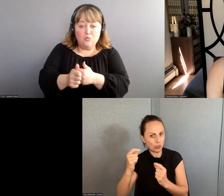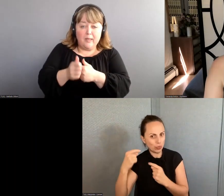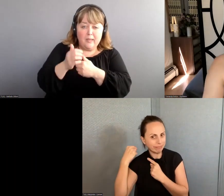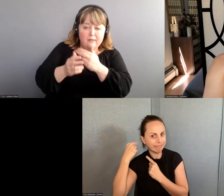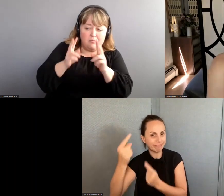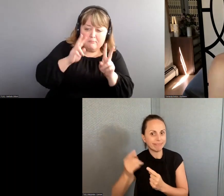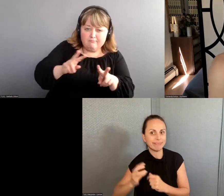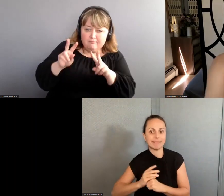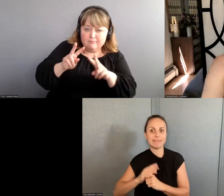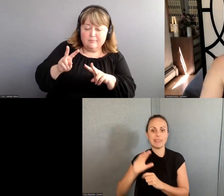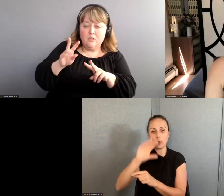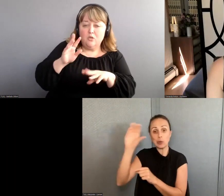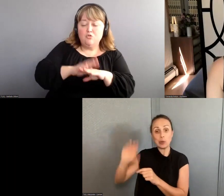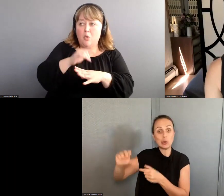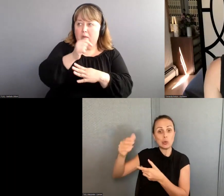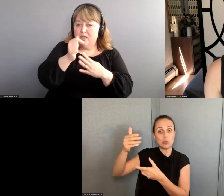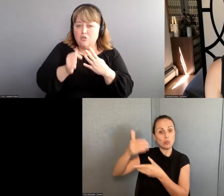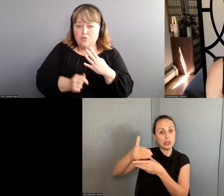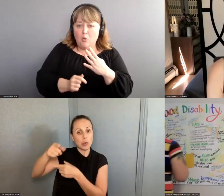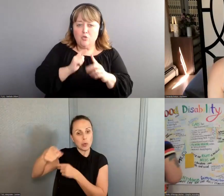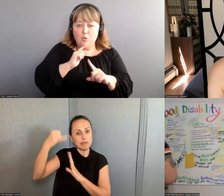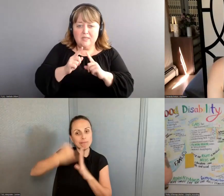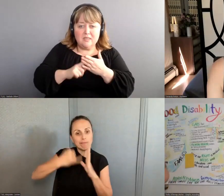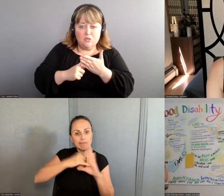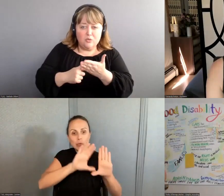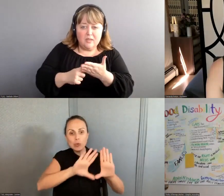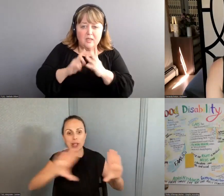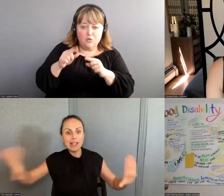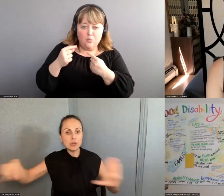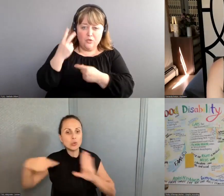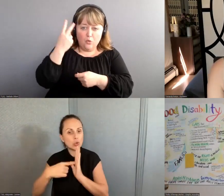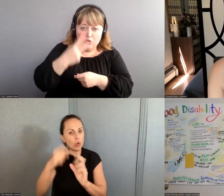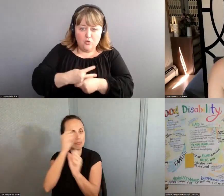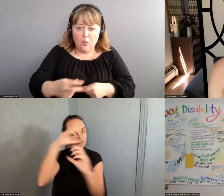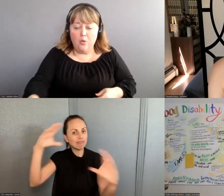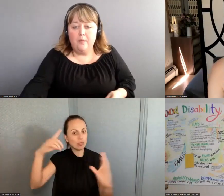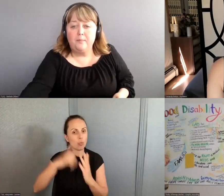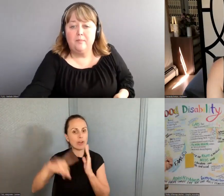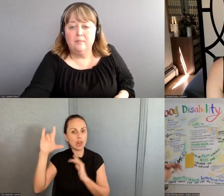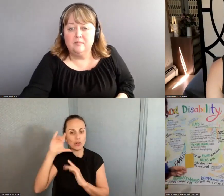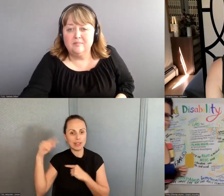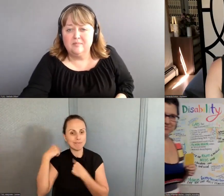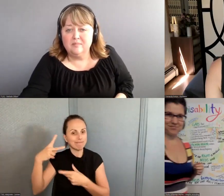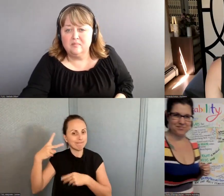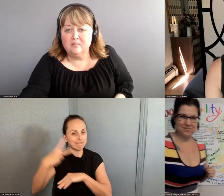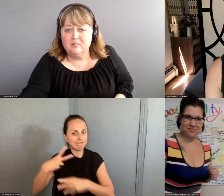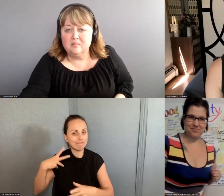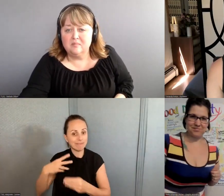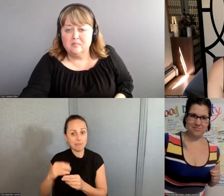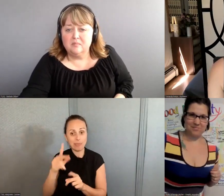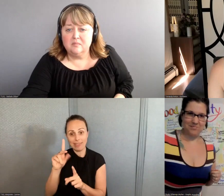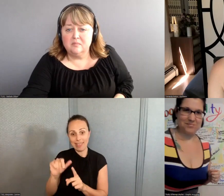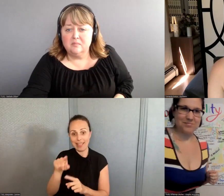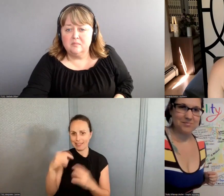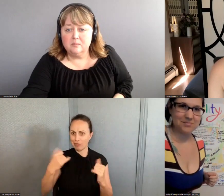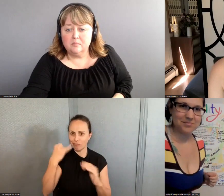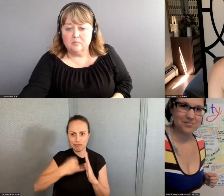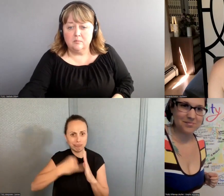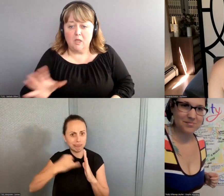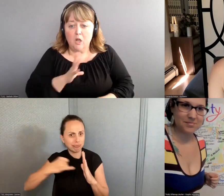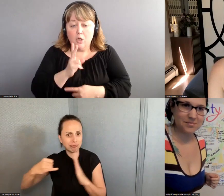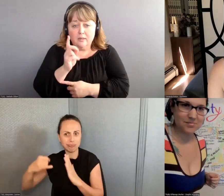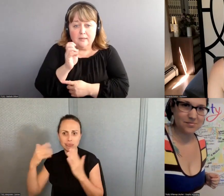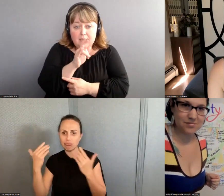over in the Zoom window there. And so I'll just invite Kelly in, who is on the spot doing